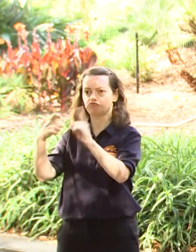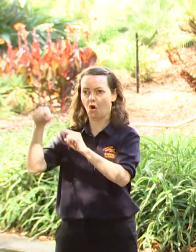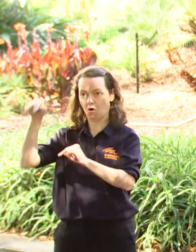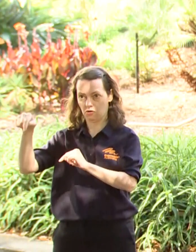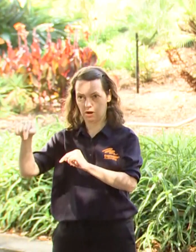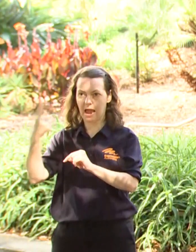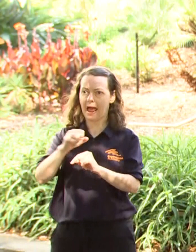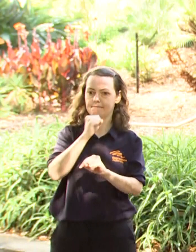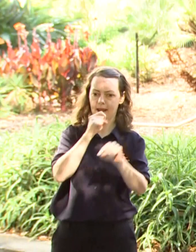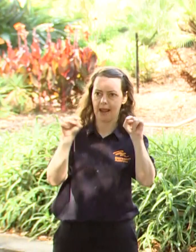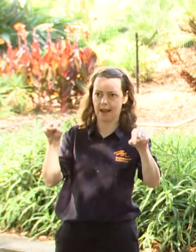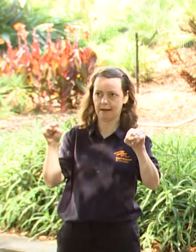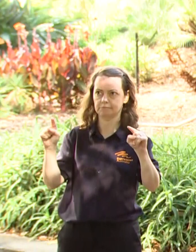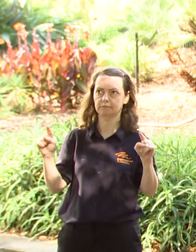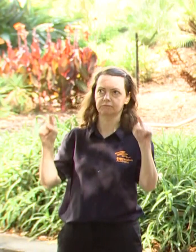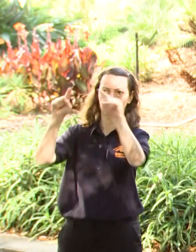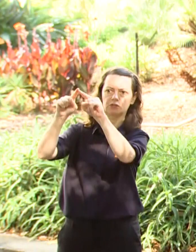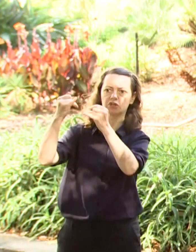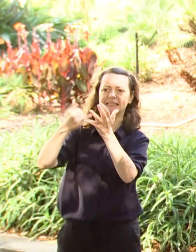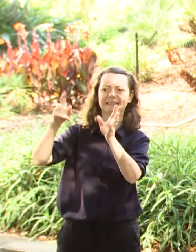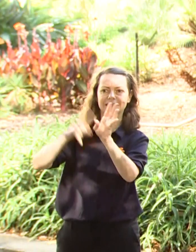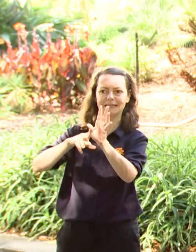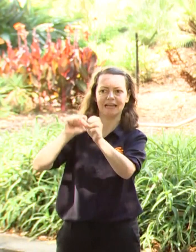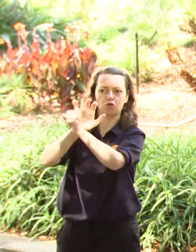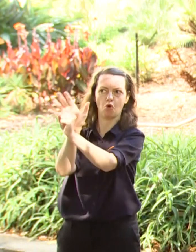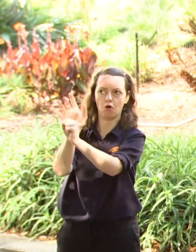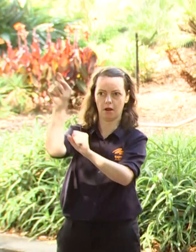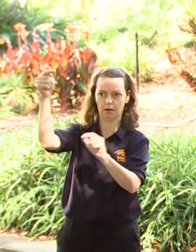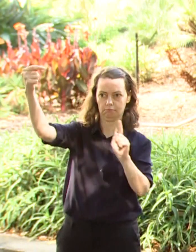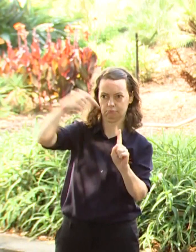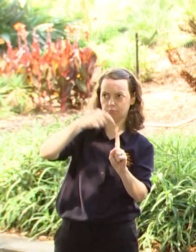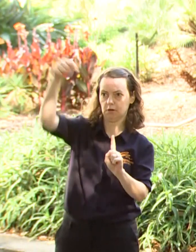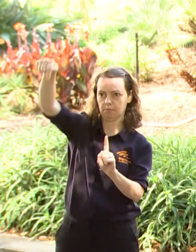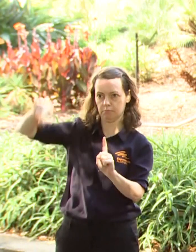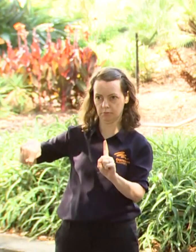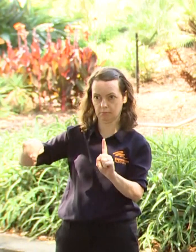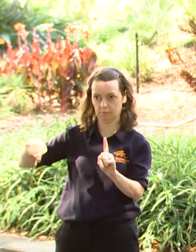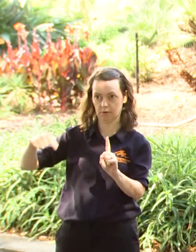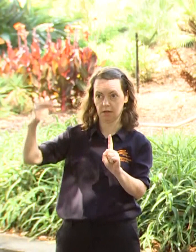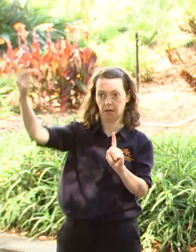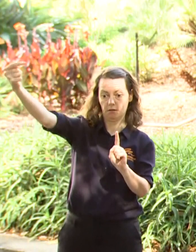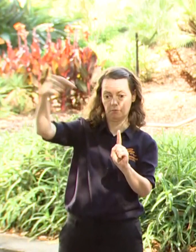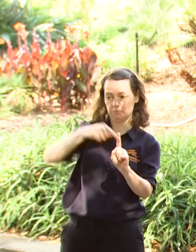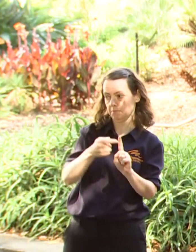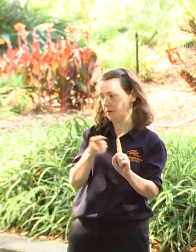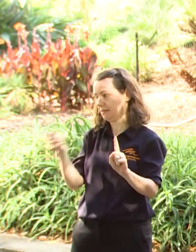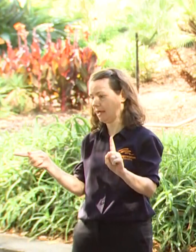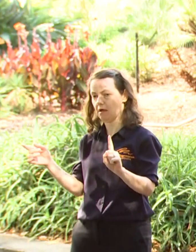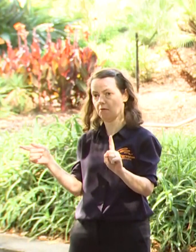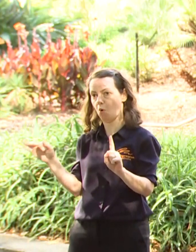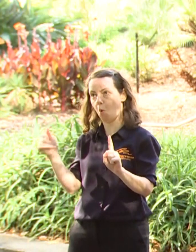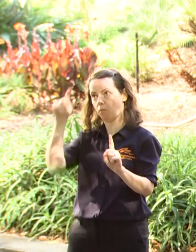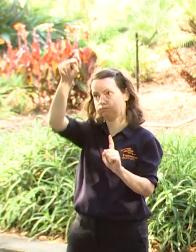come from Sydney. They both match up with the Sydney strain. But whether there's a connection and whether the transmission events are linked, we're still doing all